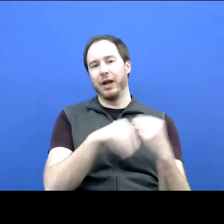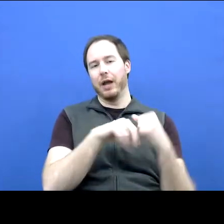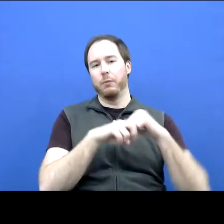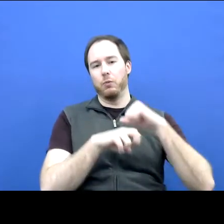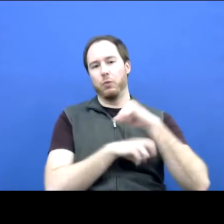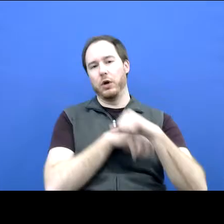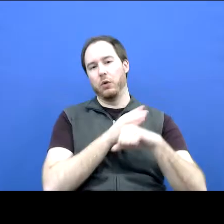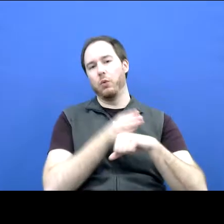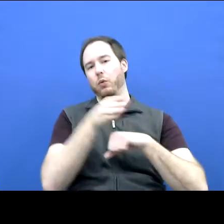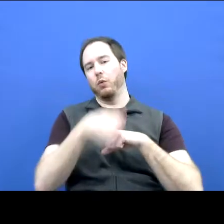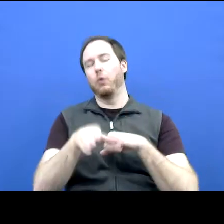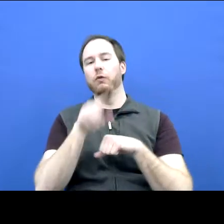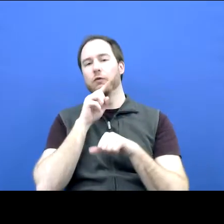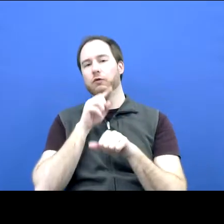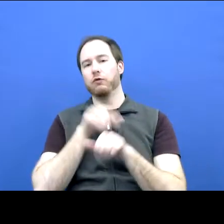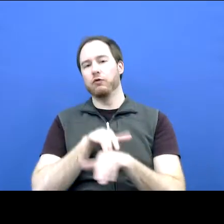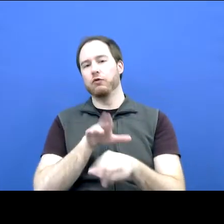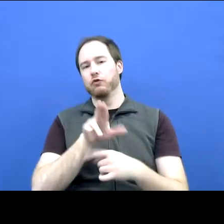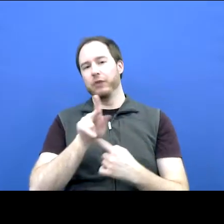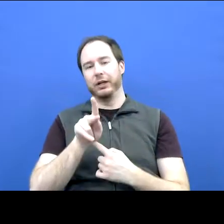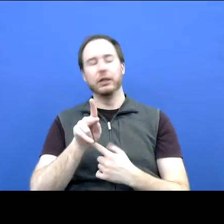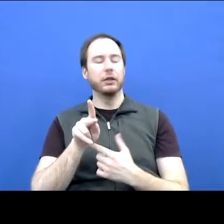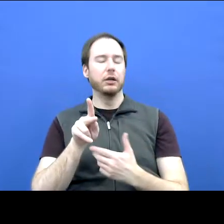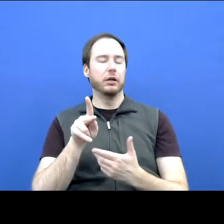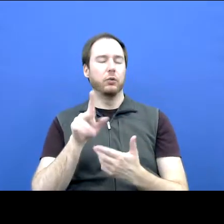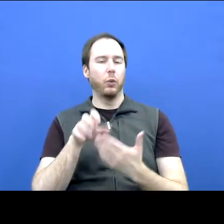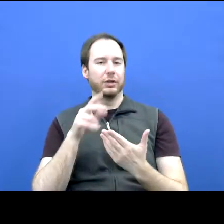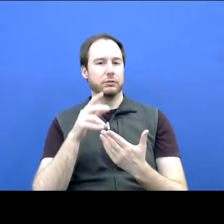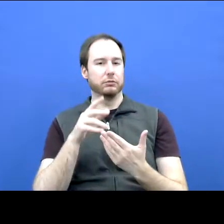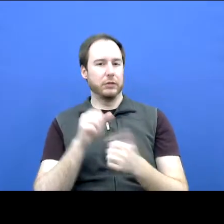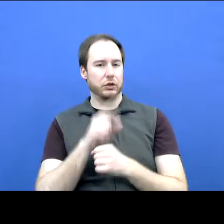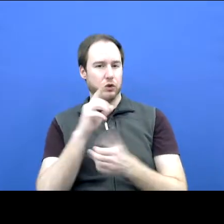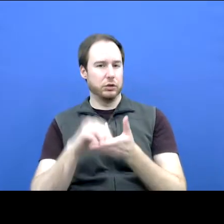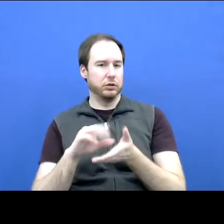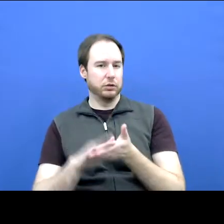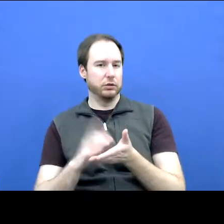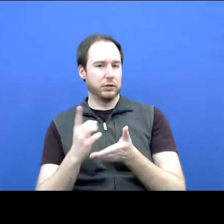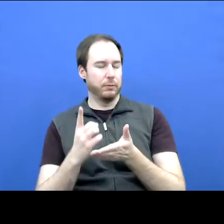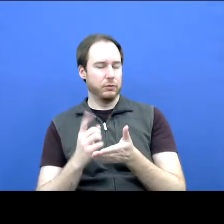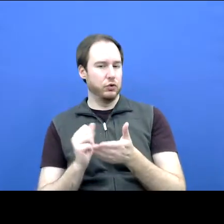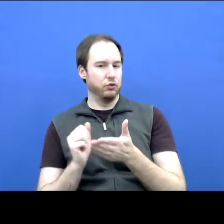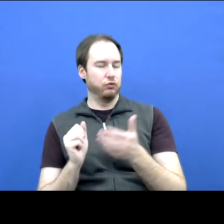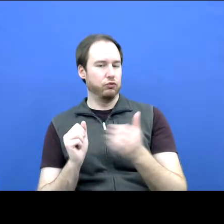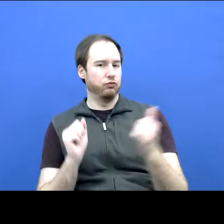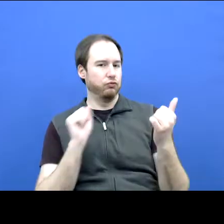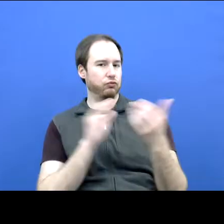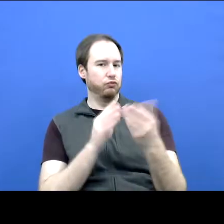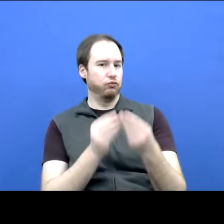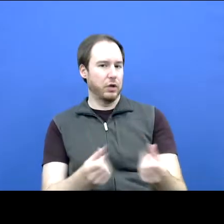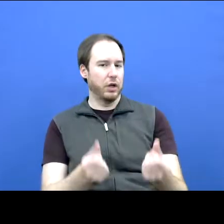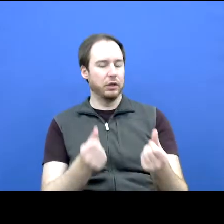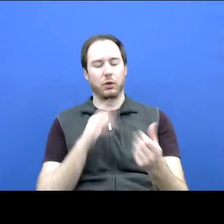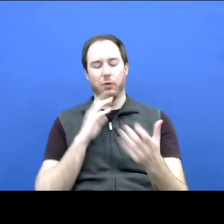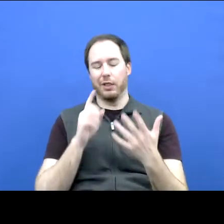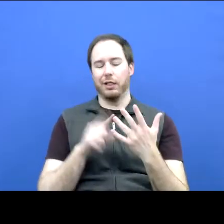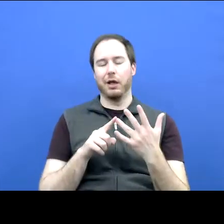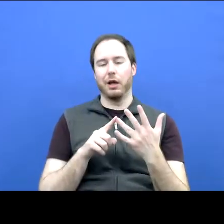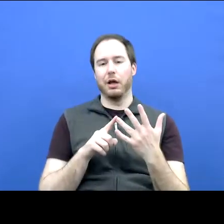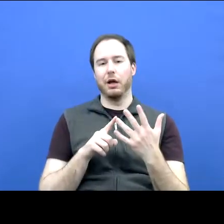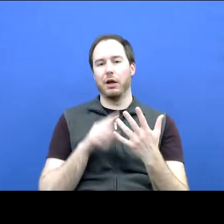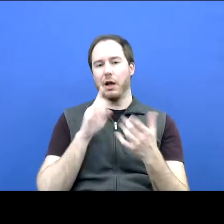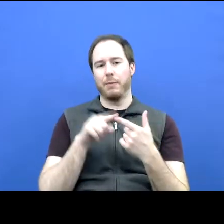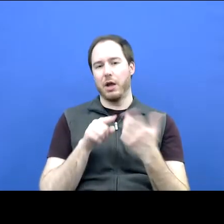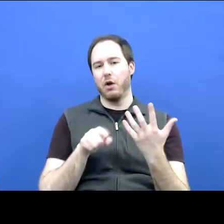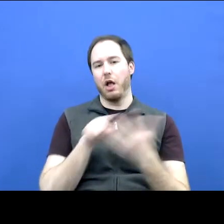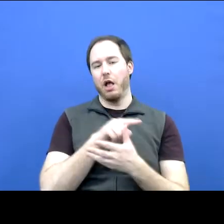creek, but like I said, we'll want to see something that addresses that. And then I'll let Rob and others talk about the other ones.